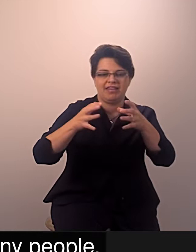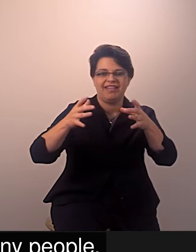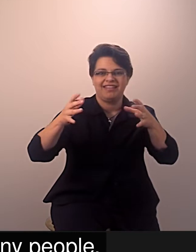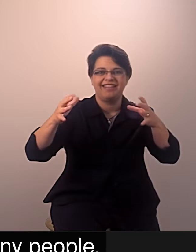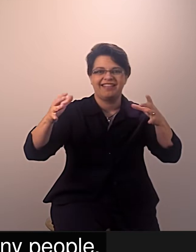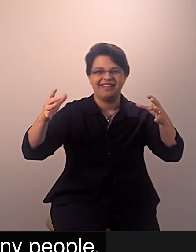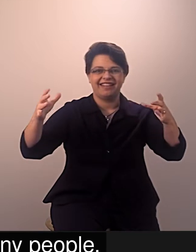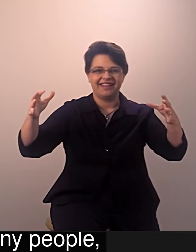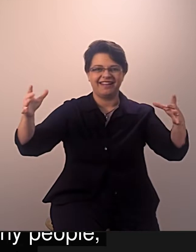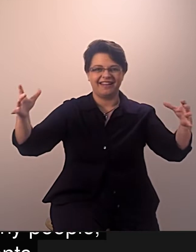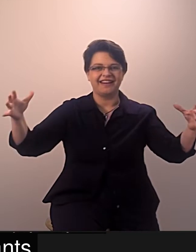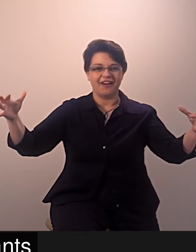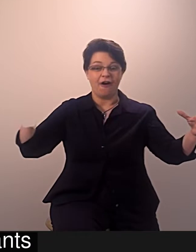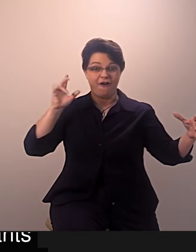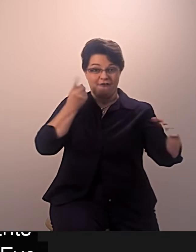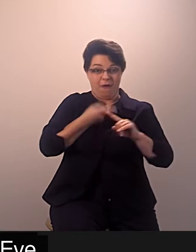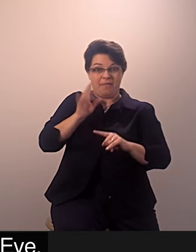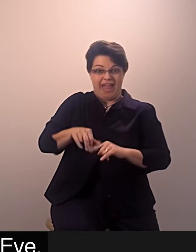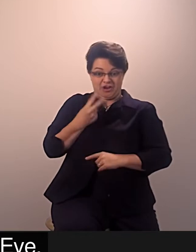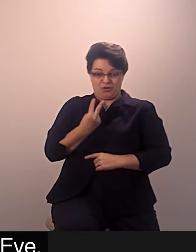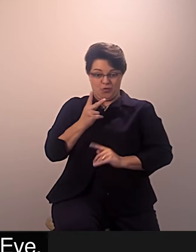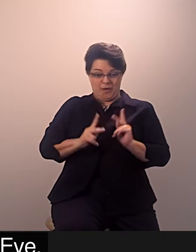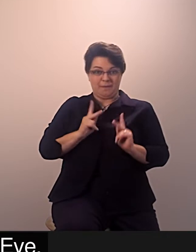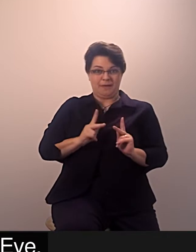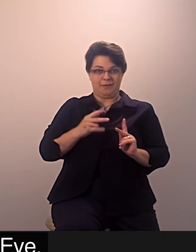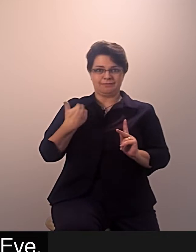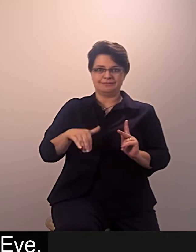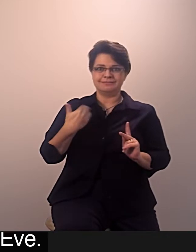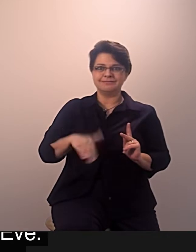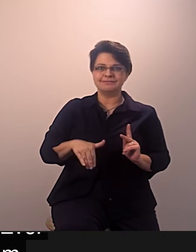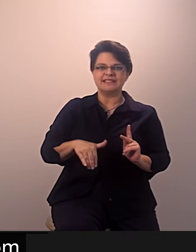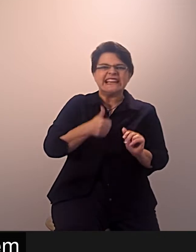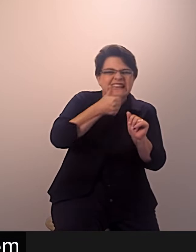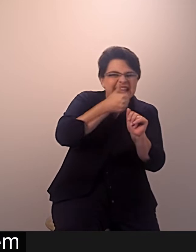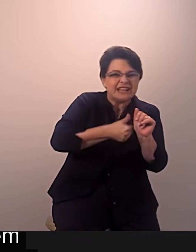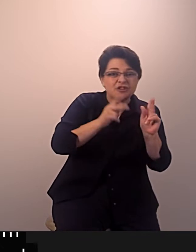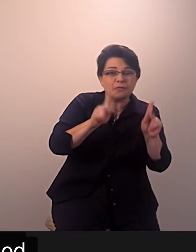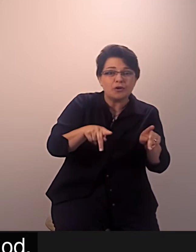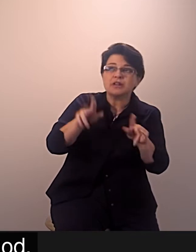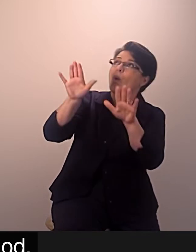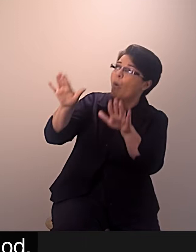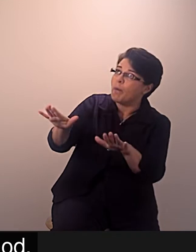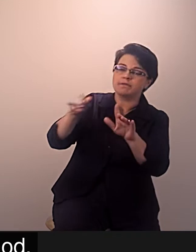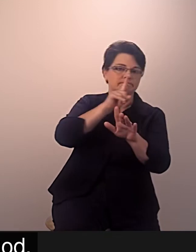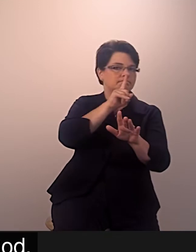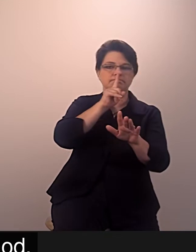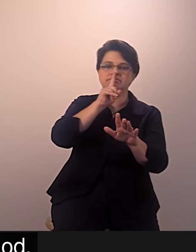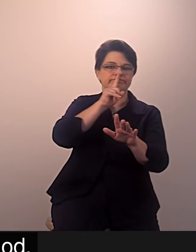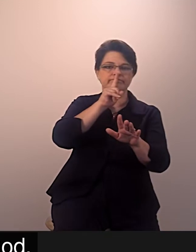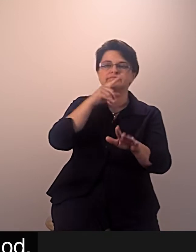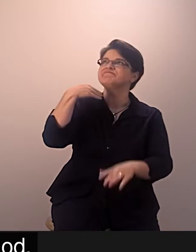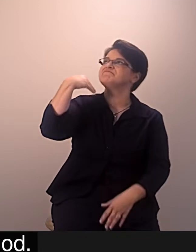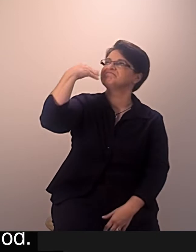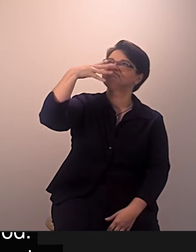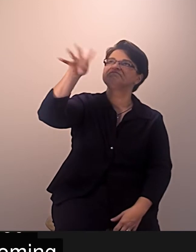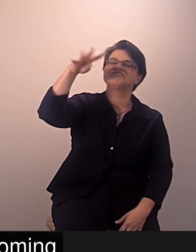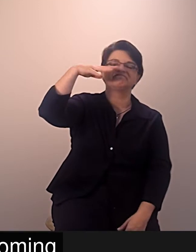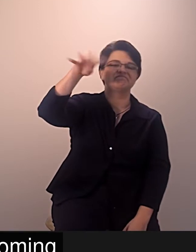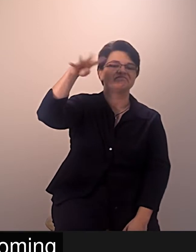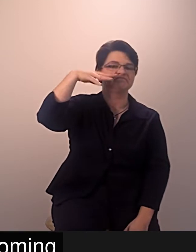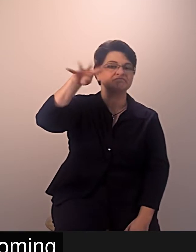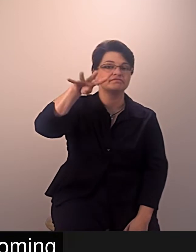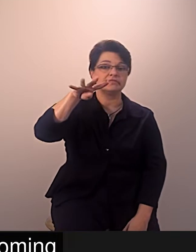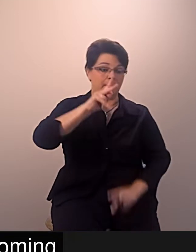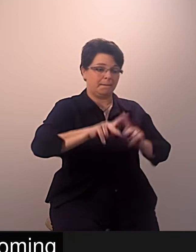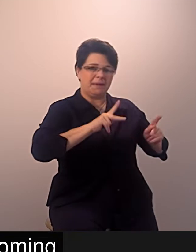of Adam and Eve. Each of them disobeyed God. They were becoming more and more wicked.